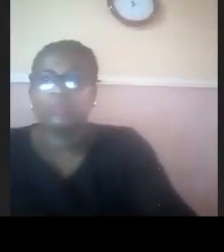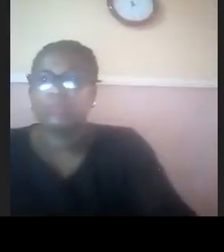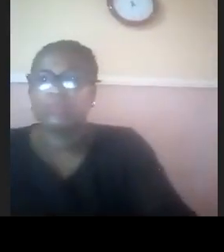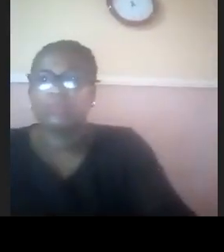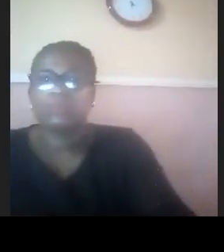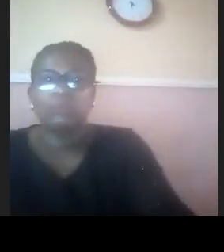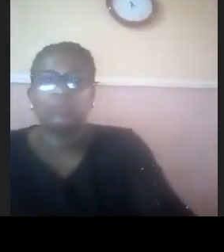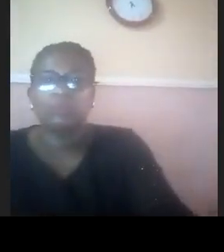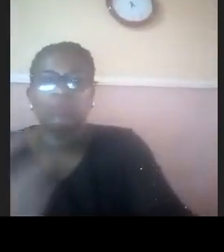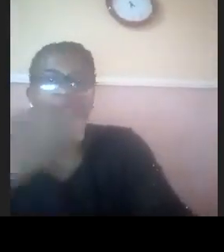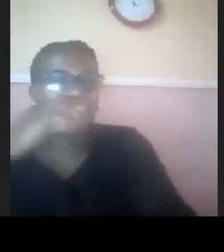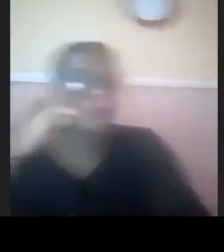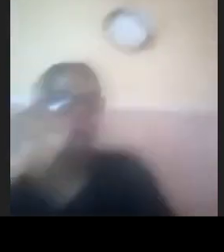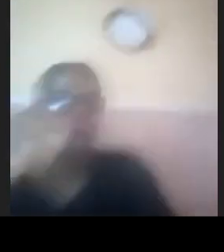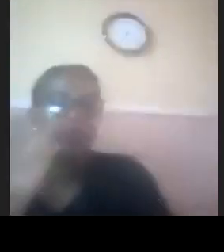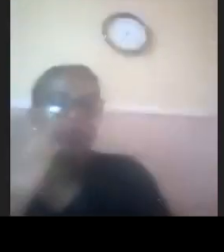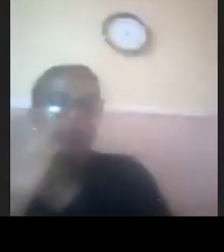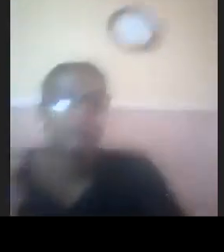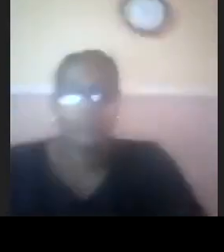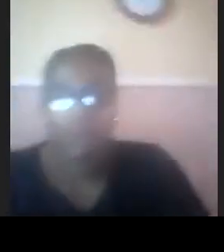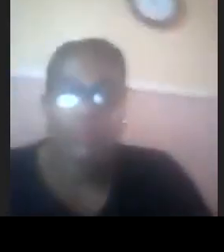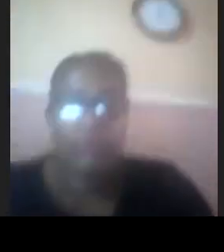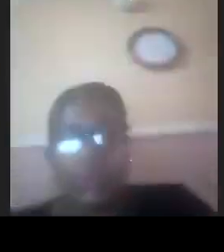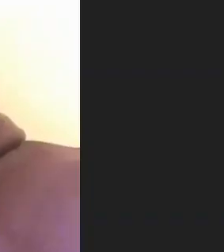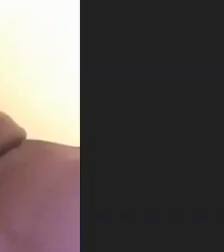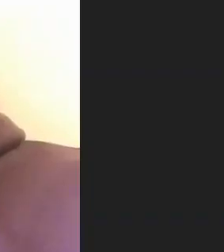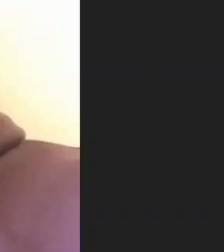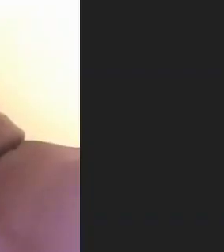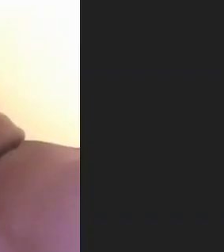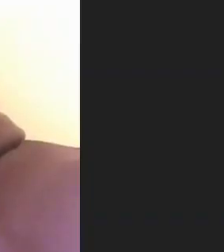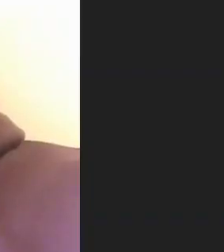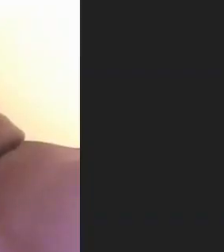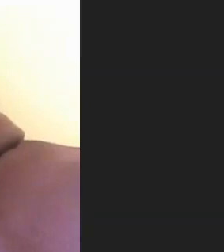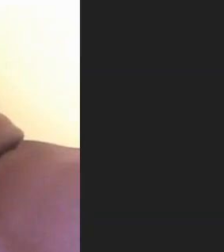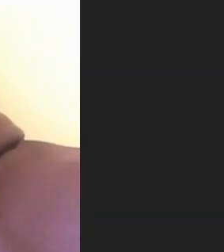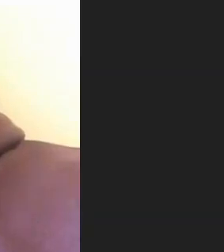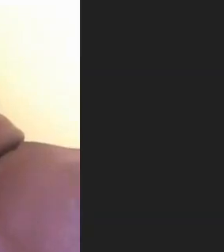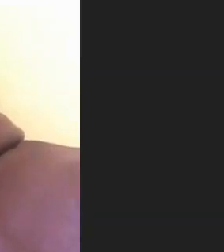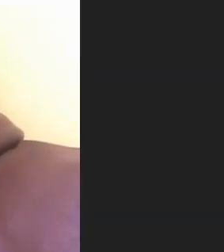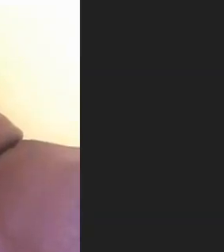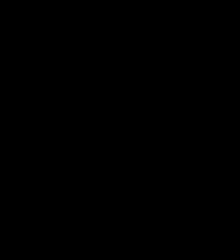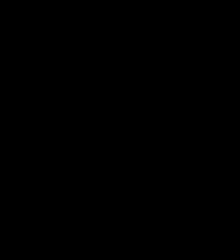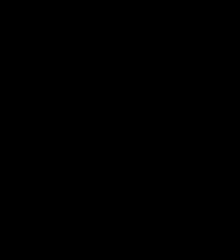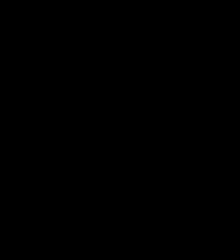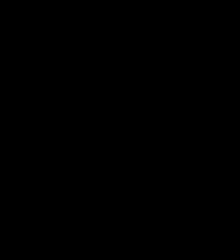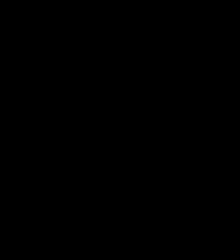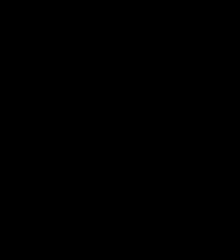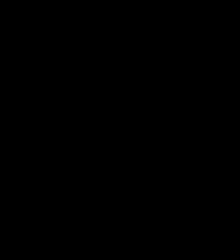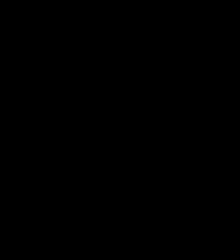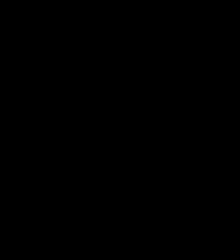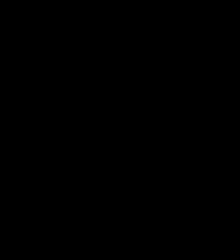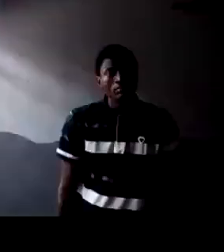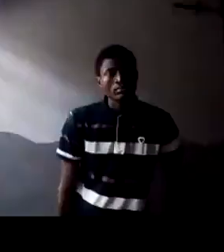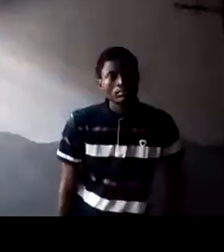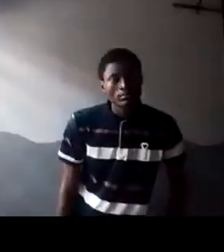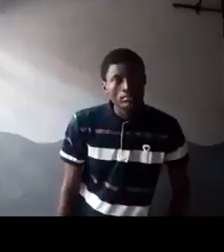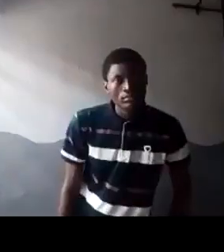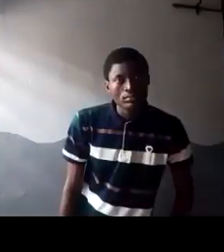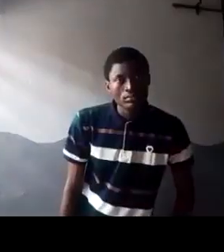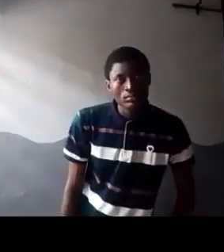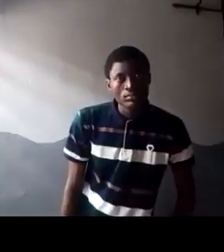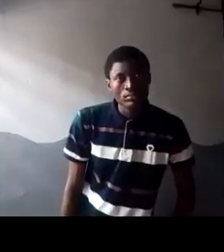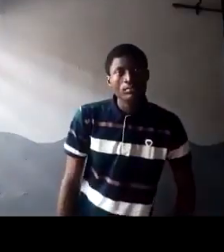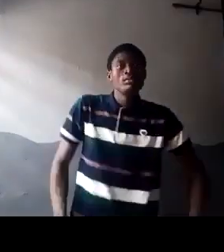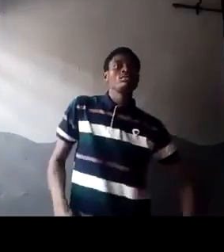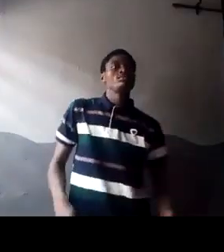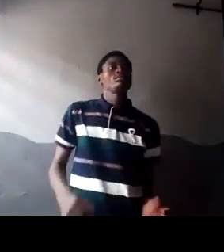you're going to be in school. You're going to be in school with other students. You're going to have people that are struggling. You're